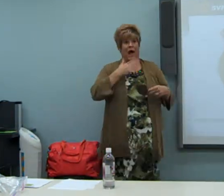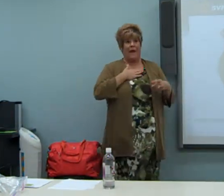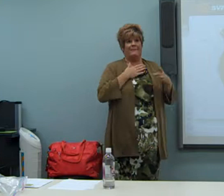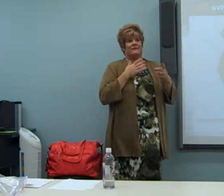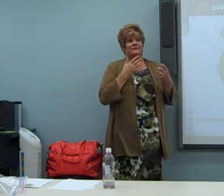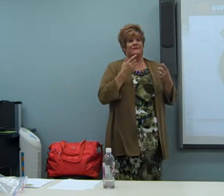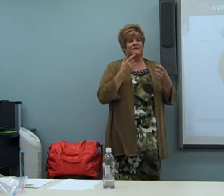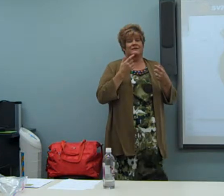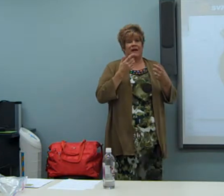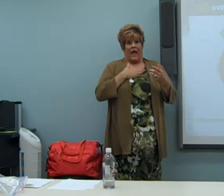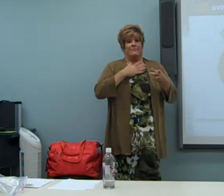Right.